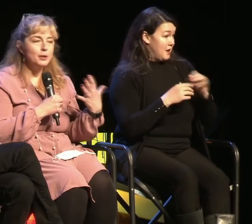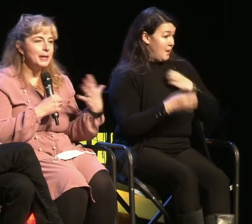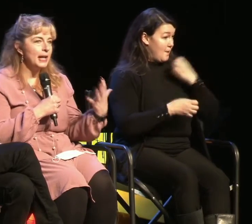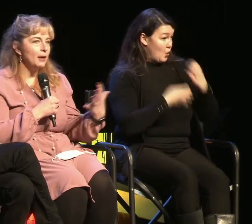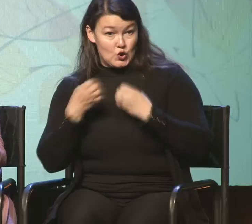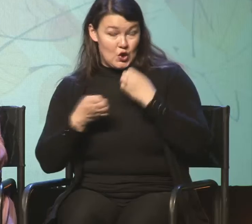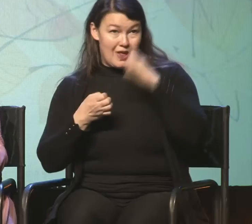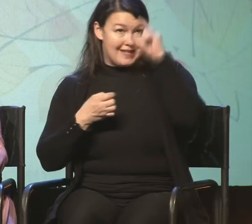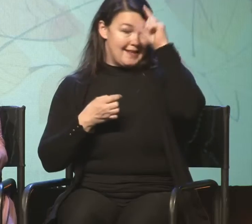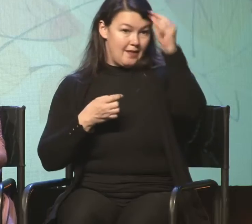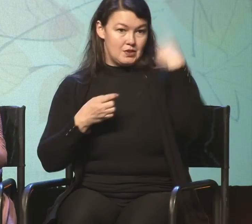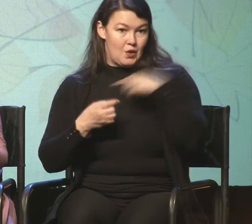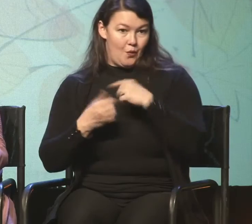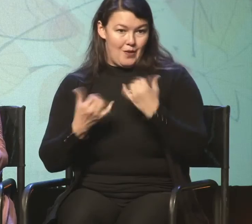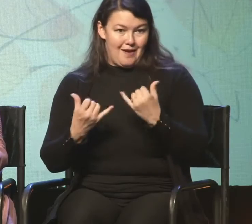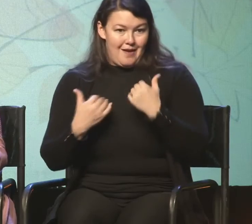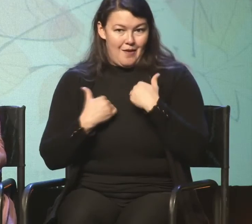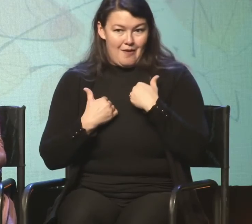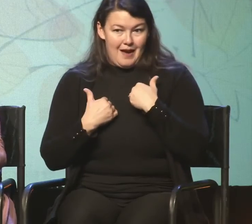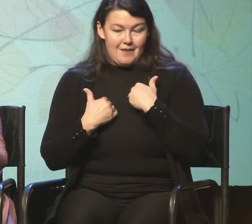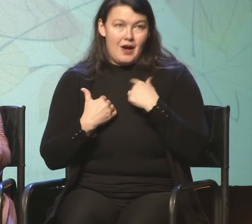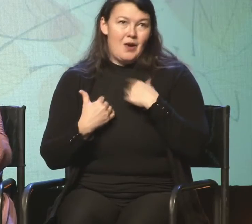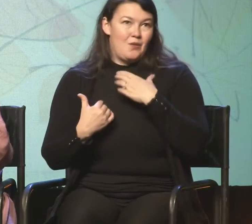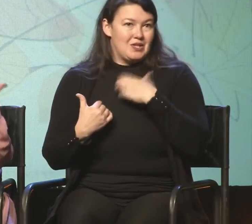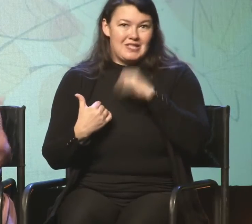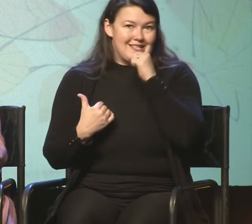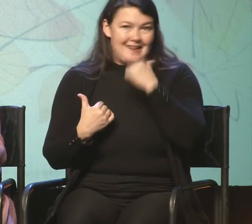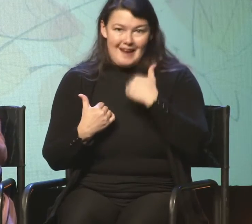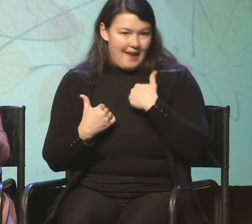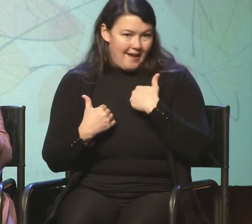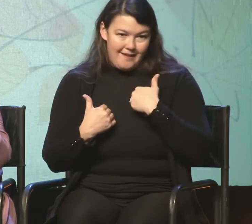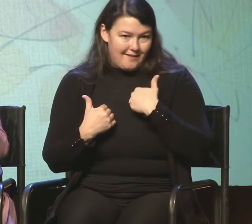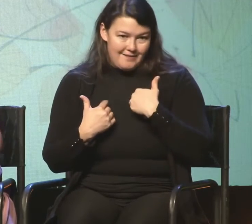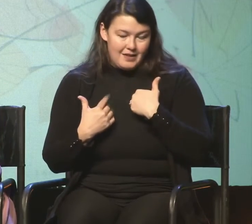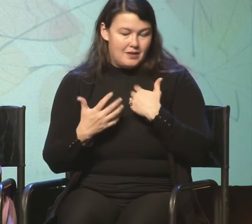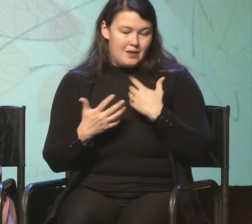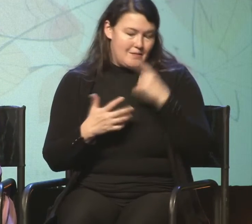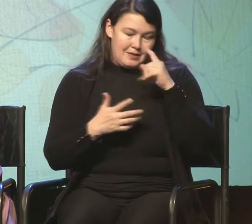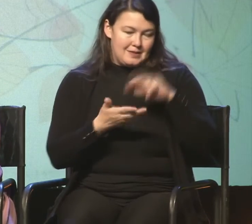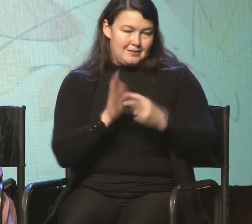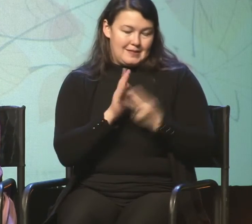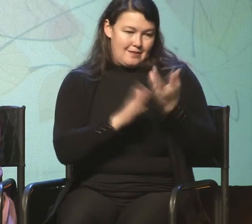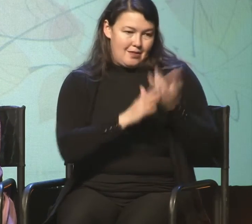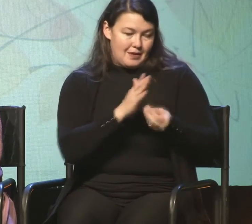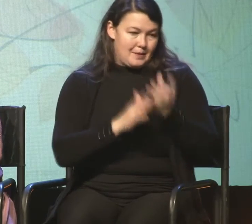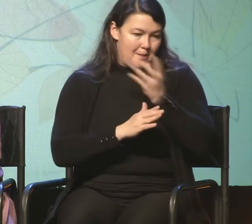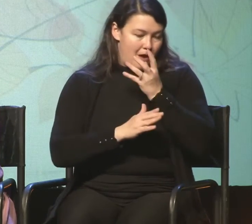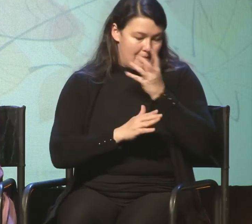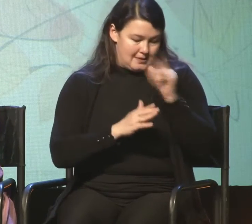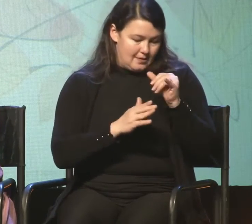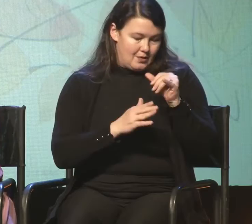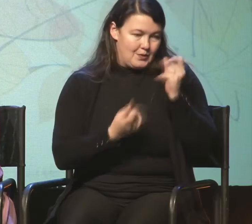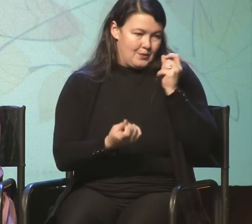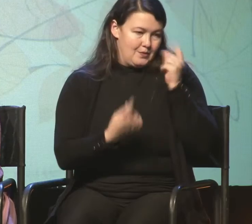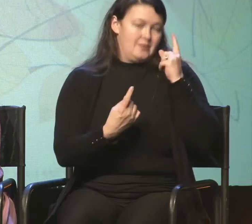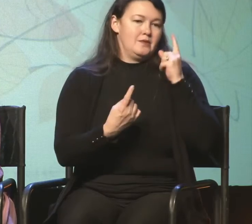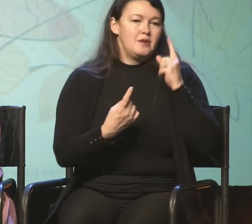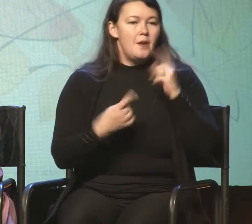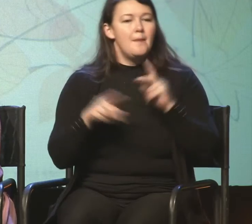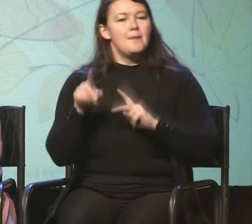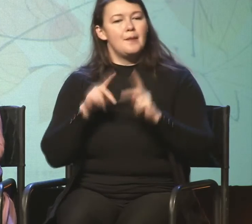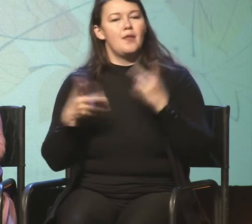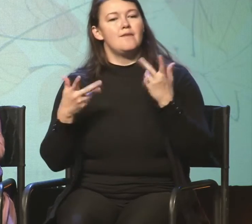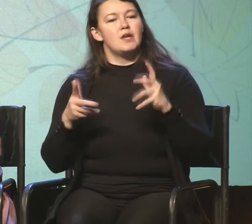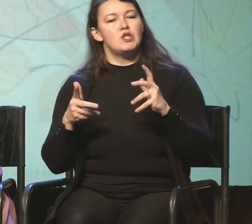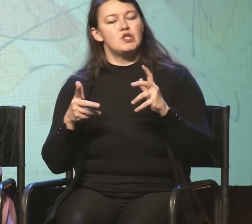intelligence that we now have that I wish I didn't have, but we do. We can now bless others, people who have lost family